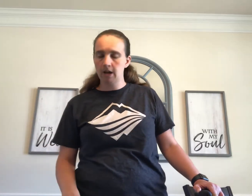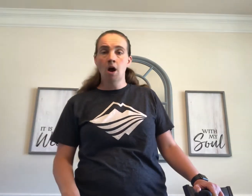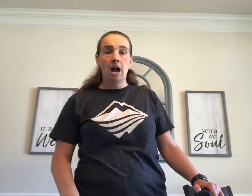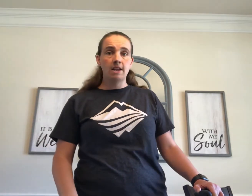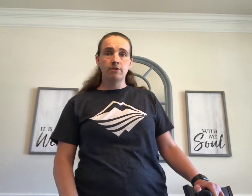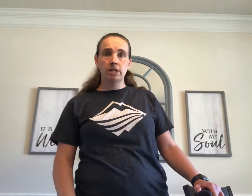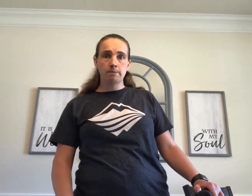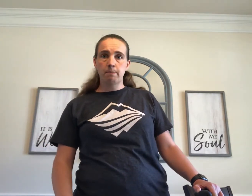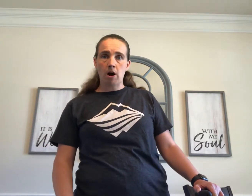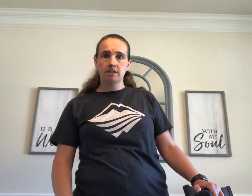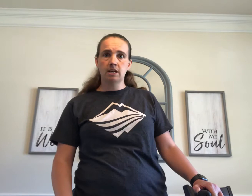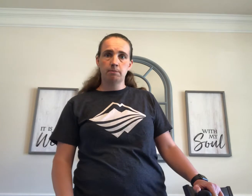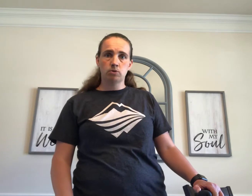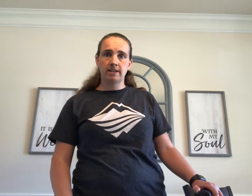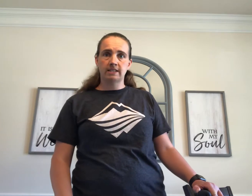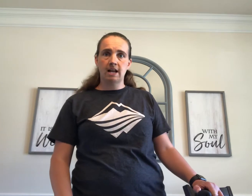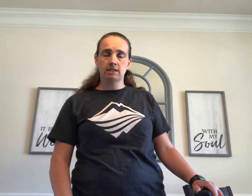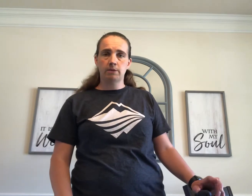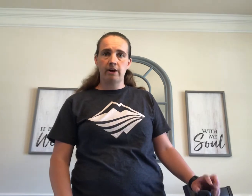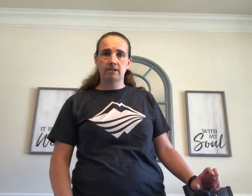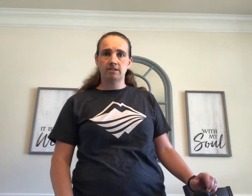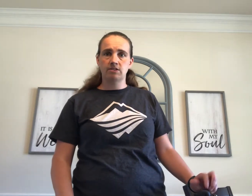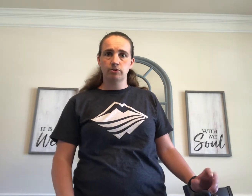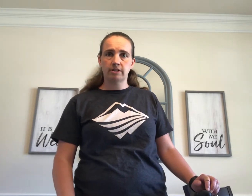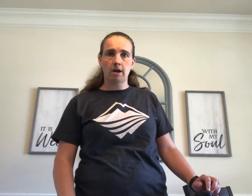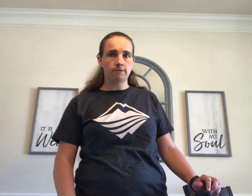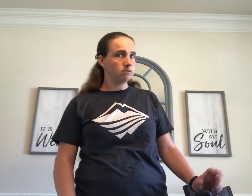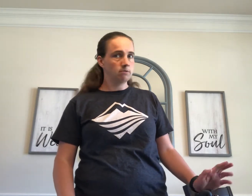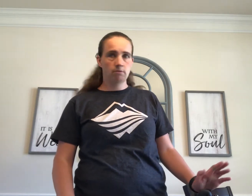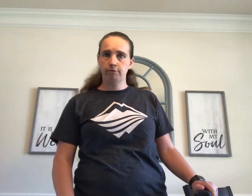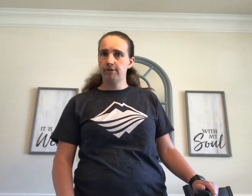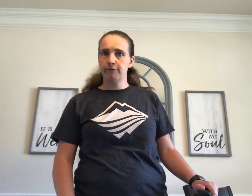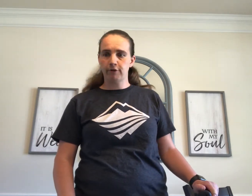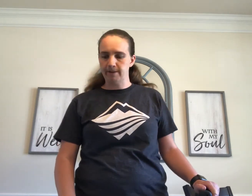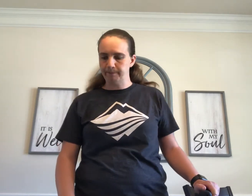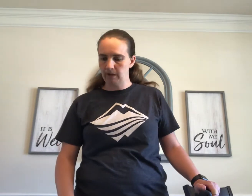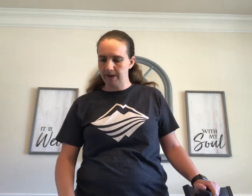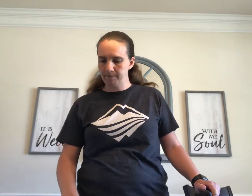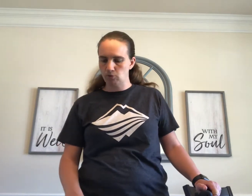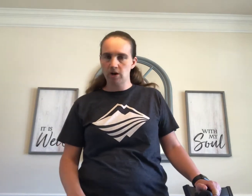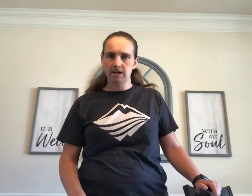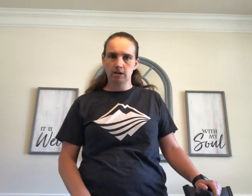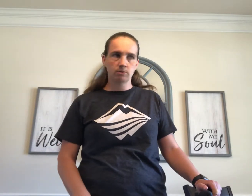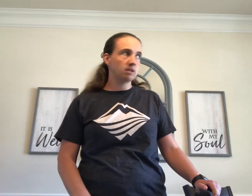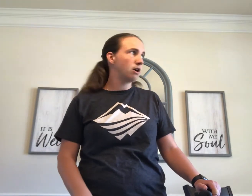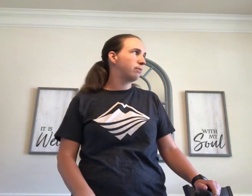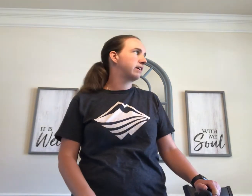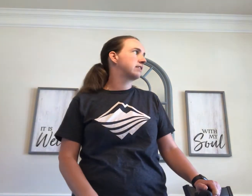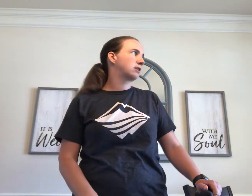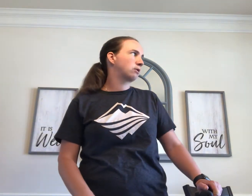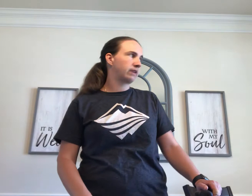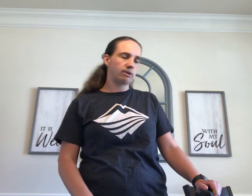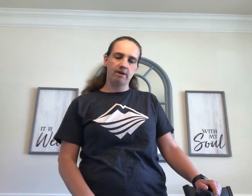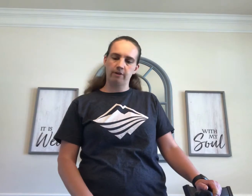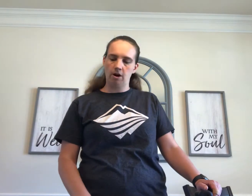And if you need to be pausing between signs to practice these yourselves, feel free, okay? I'm trying to go slow, but it's hard when I don't have an